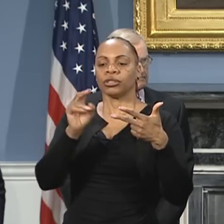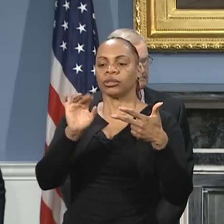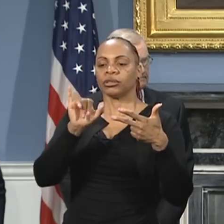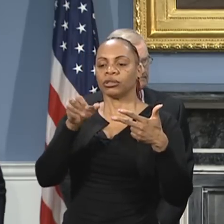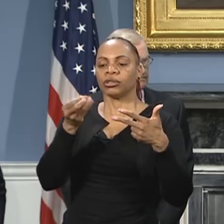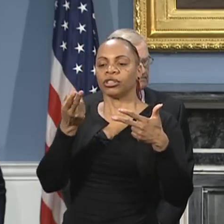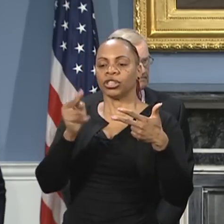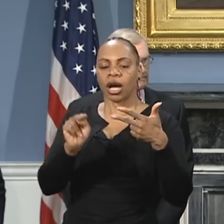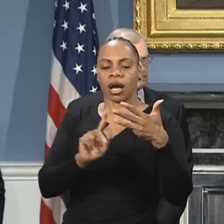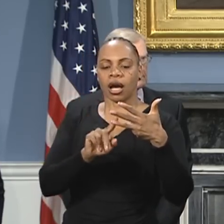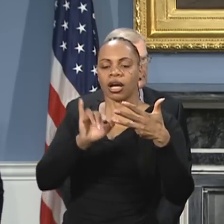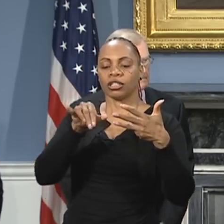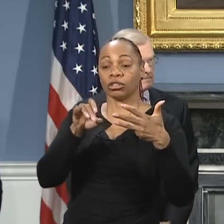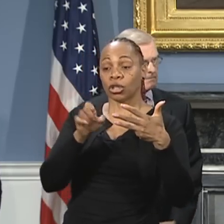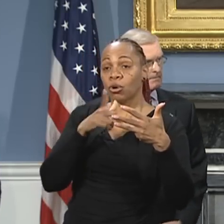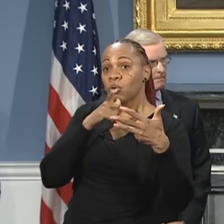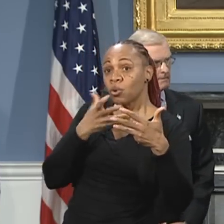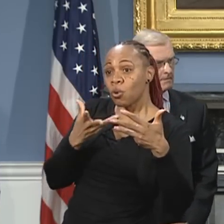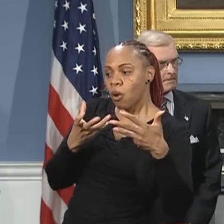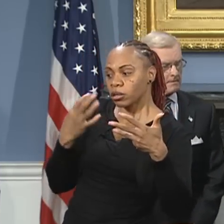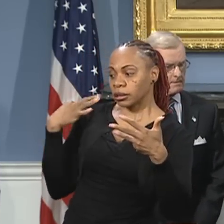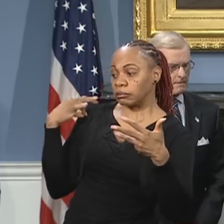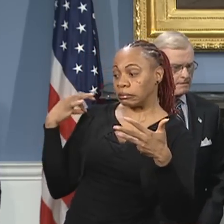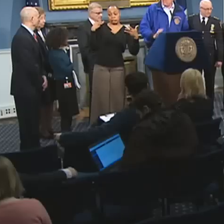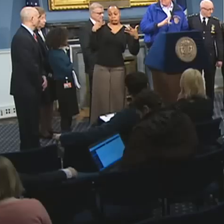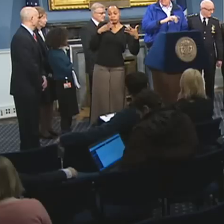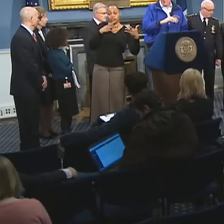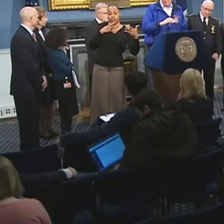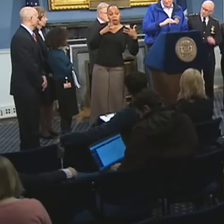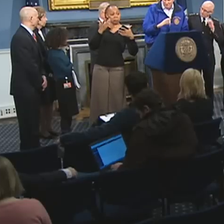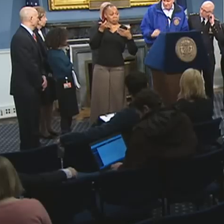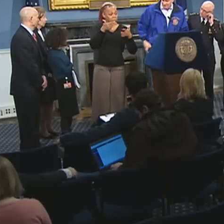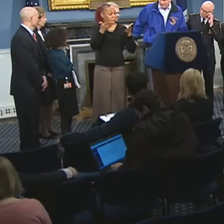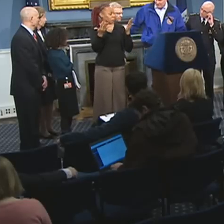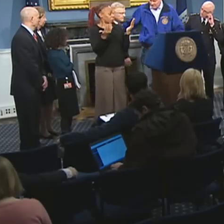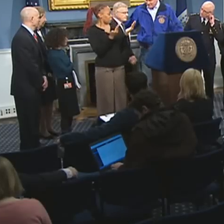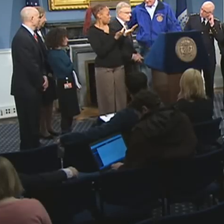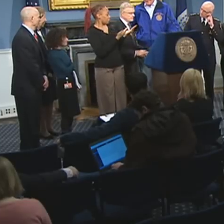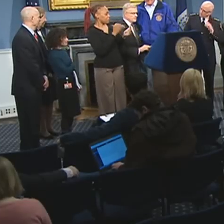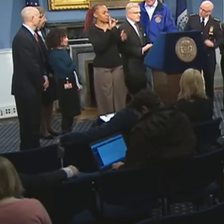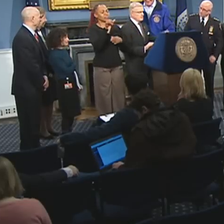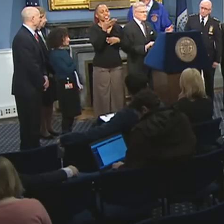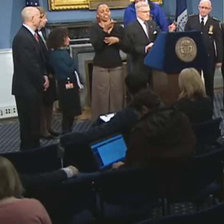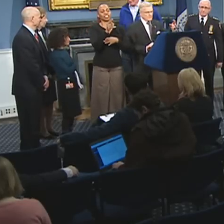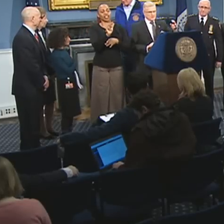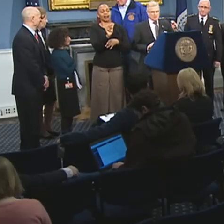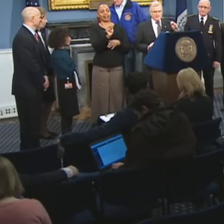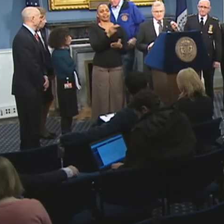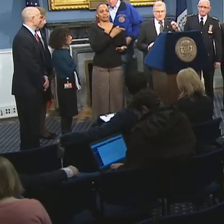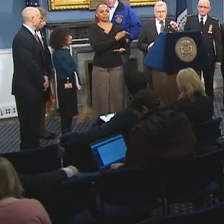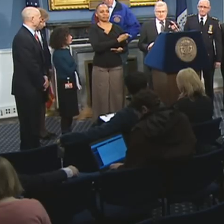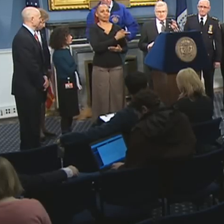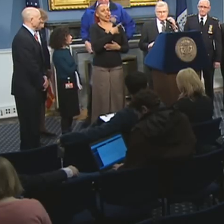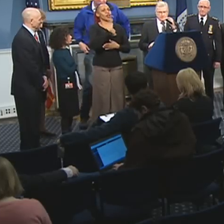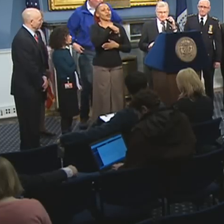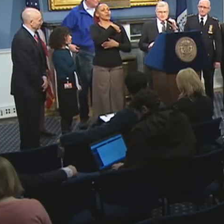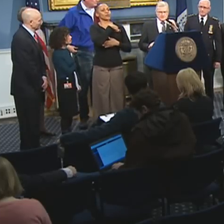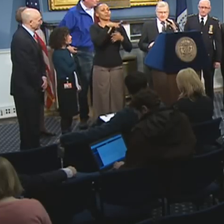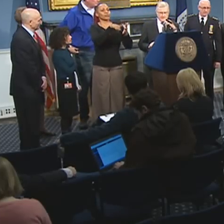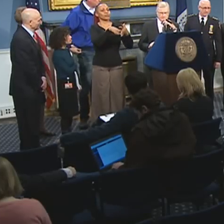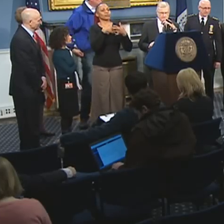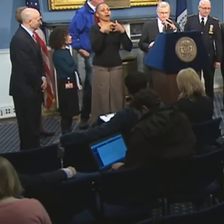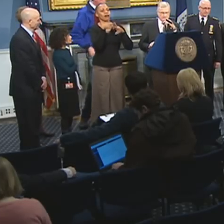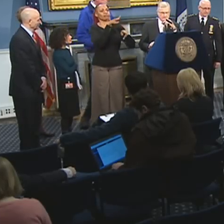cameras and the numbers of the cameras or where the cameras are pointed? Anyone? John? We started monitoring the